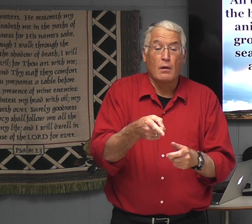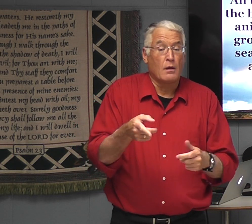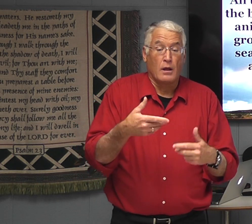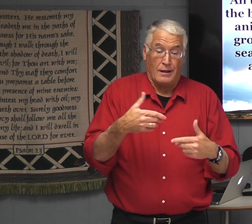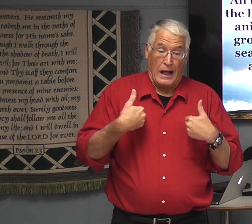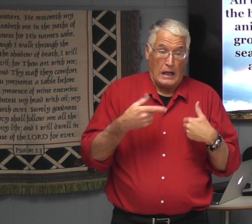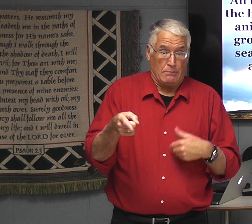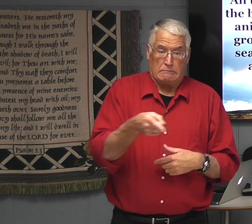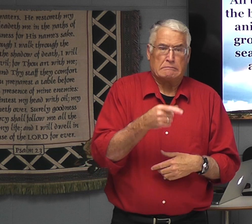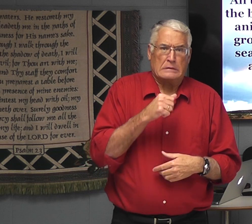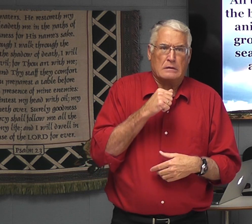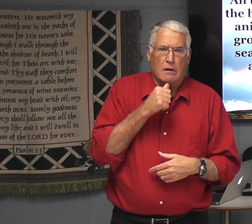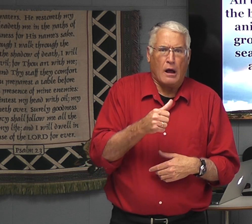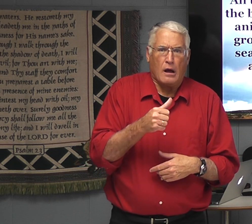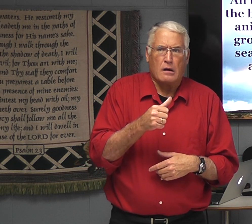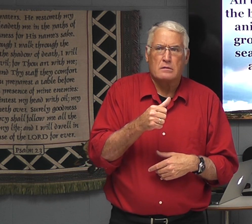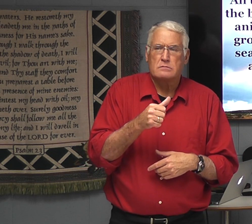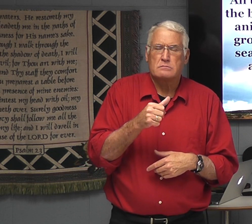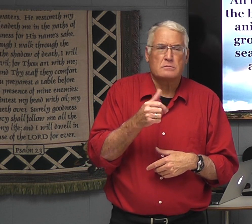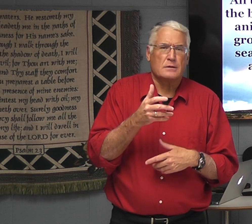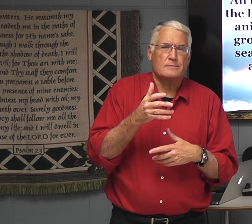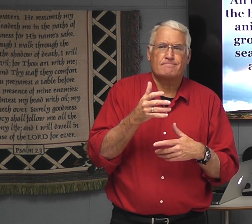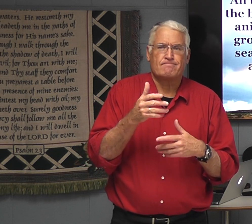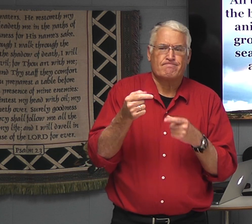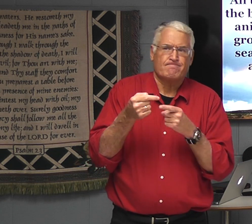And there were no problems with it. The animals were not,